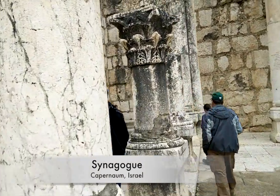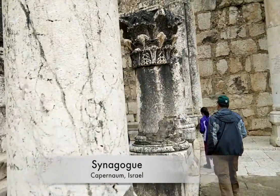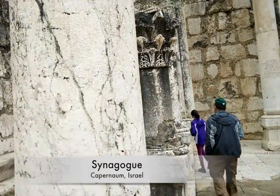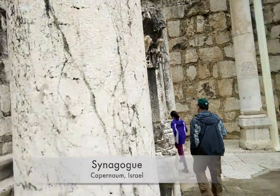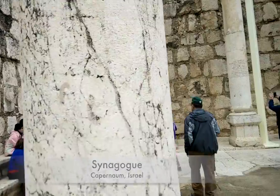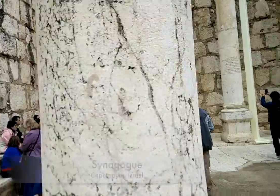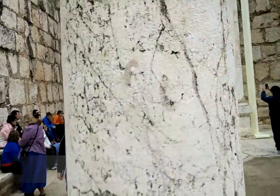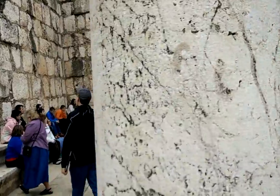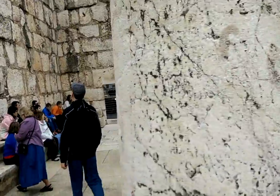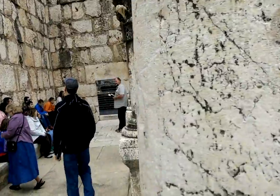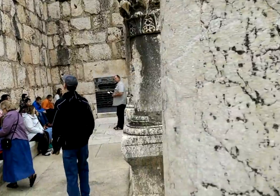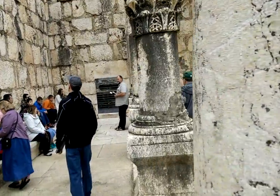Here we are in a synagogue.